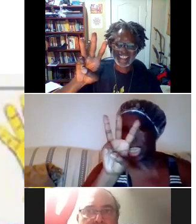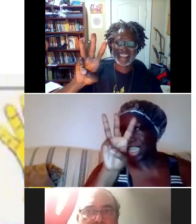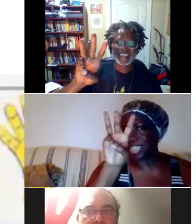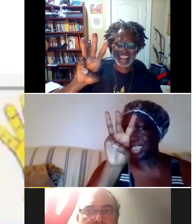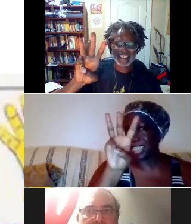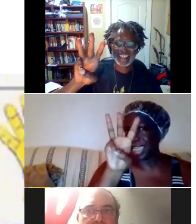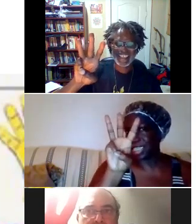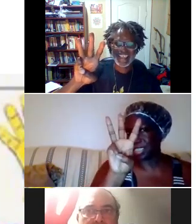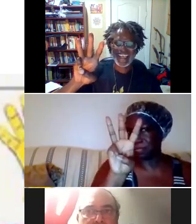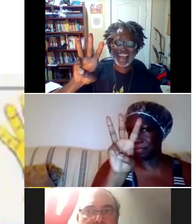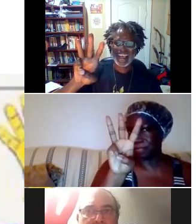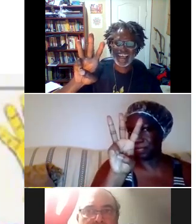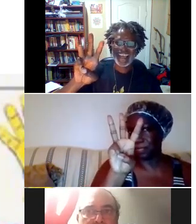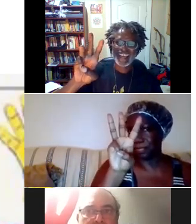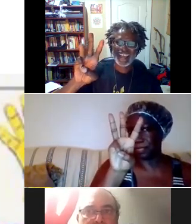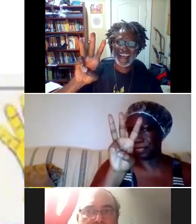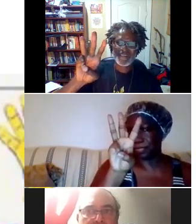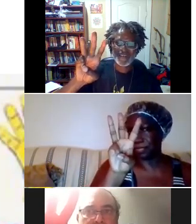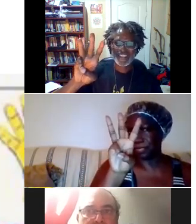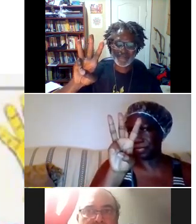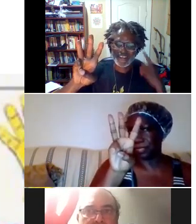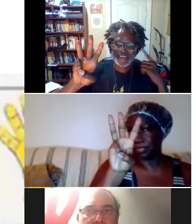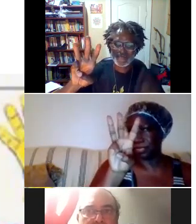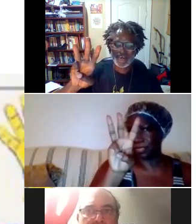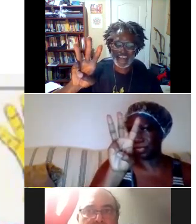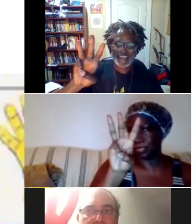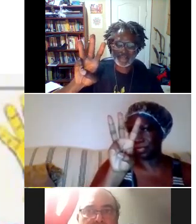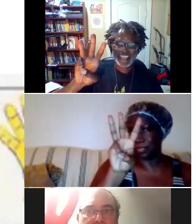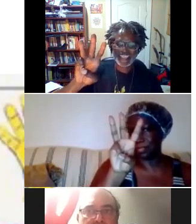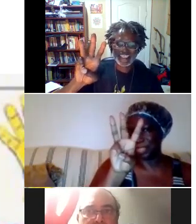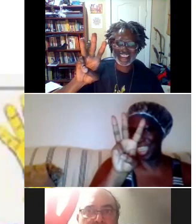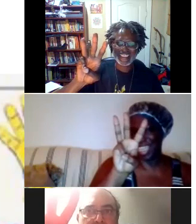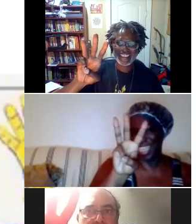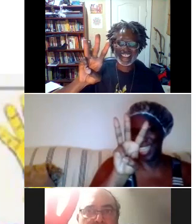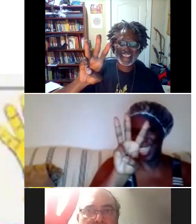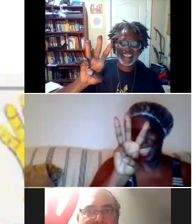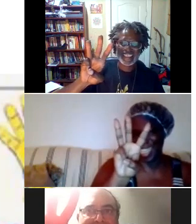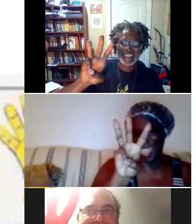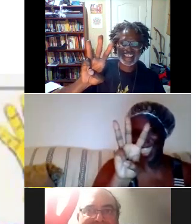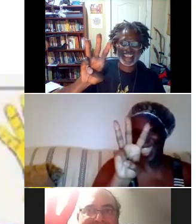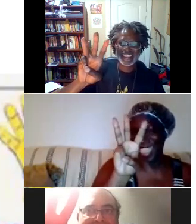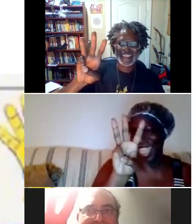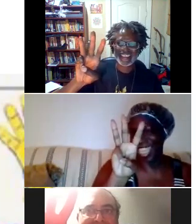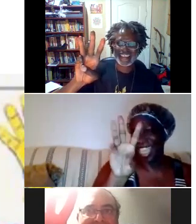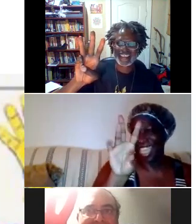Yeah. 6. I felt that wrinkle in the brain come again.